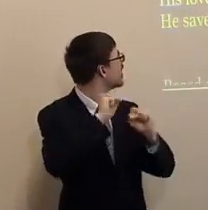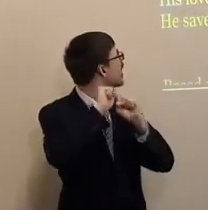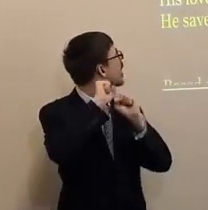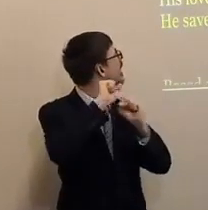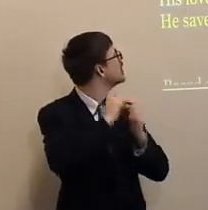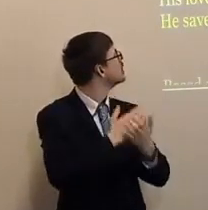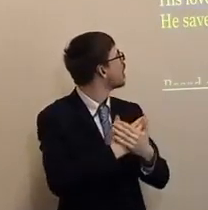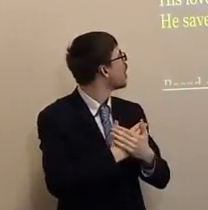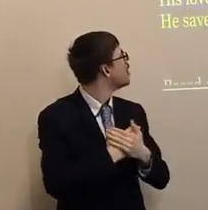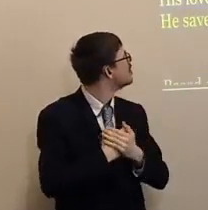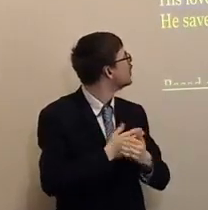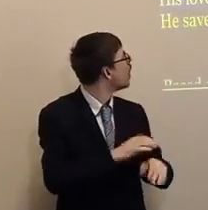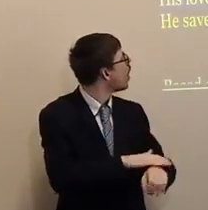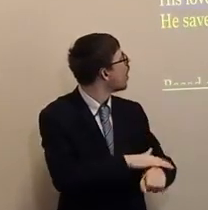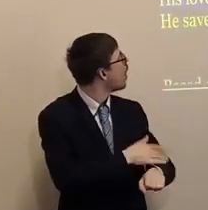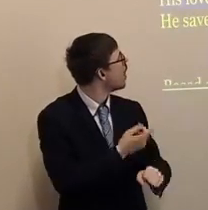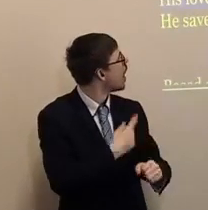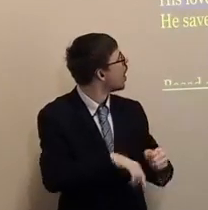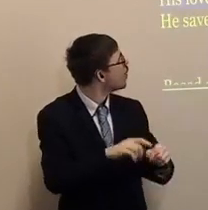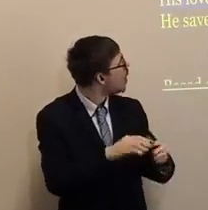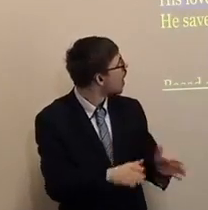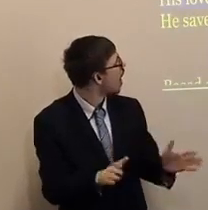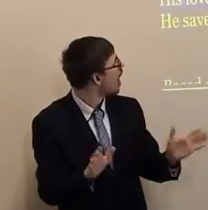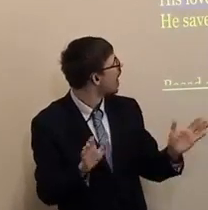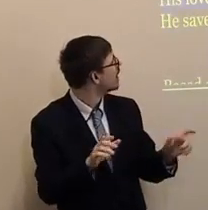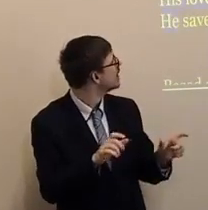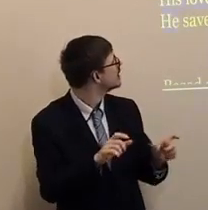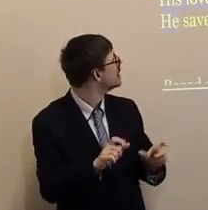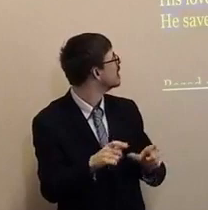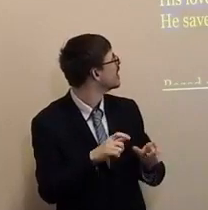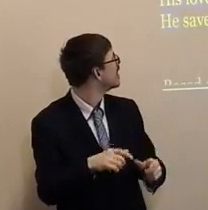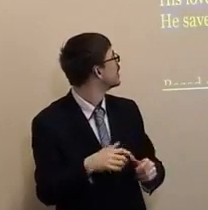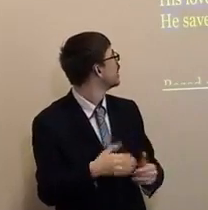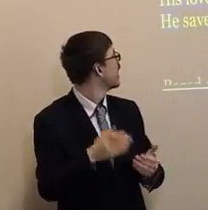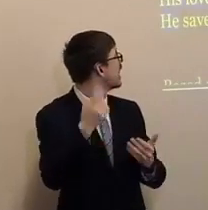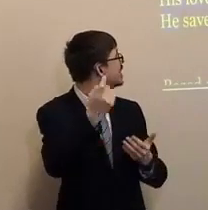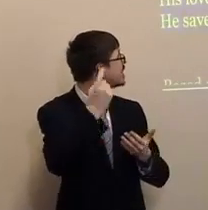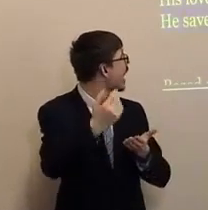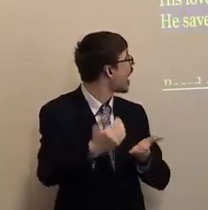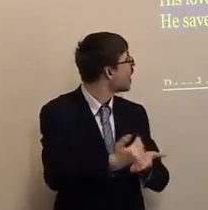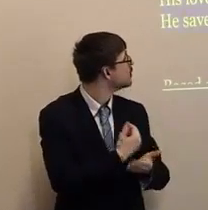He